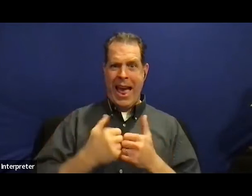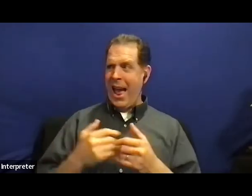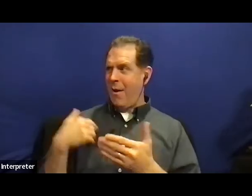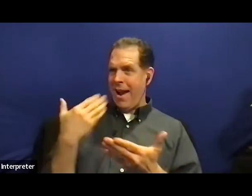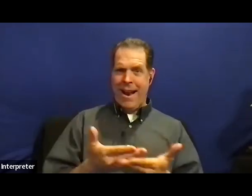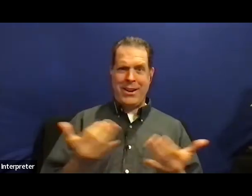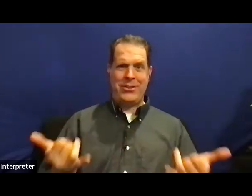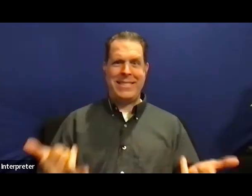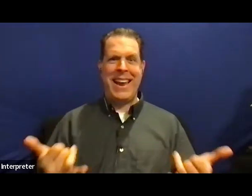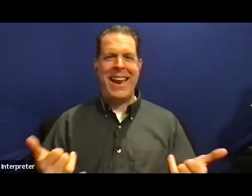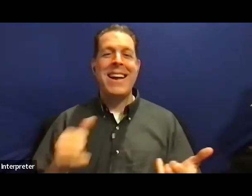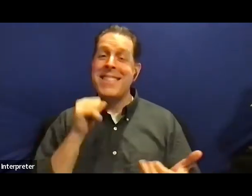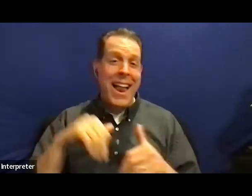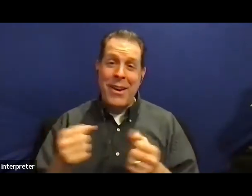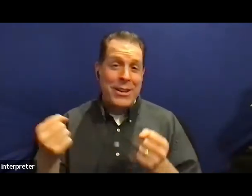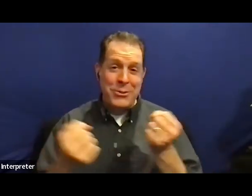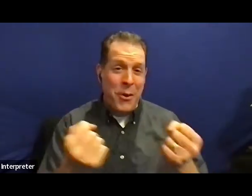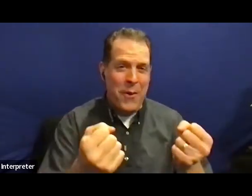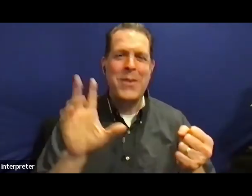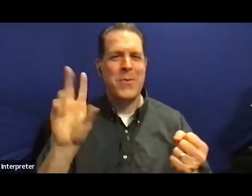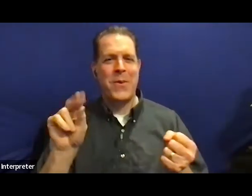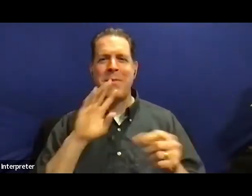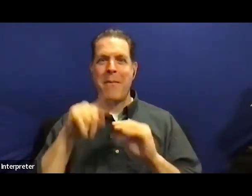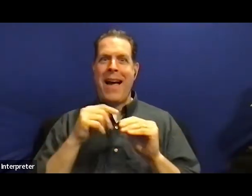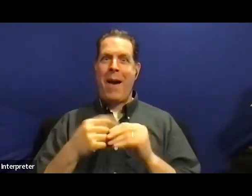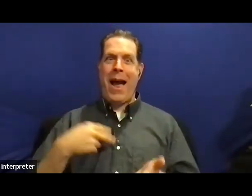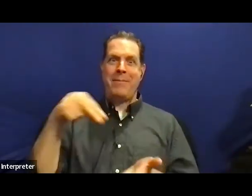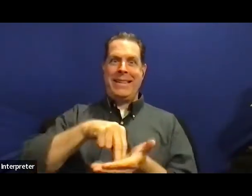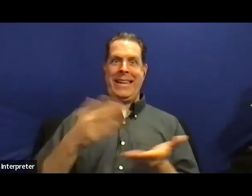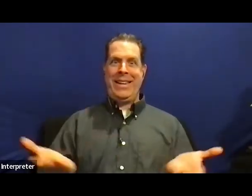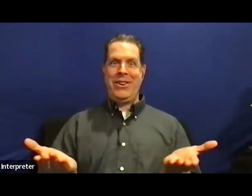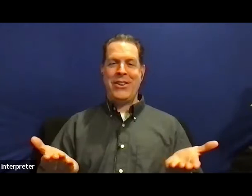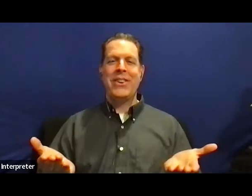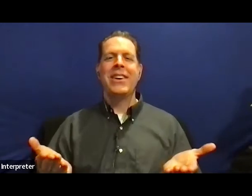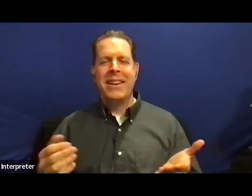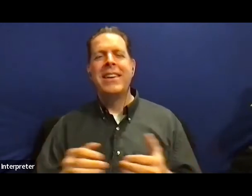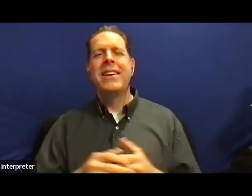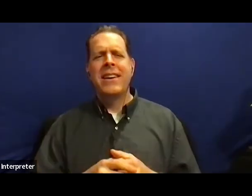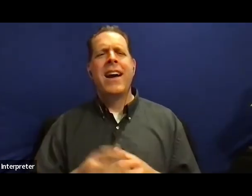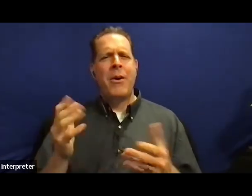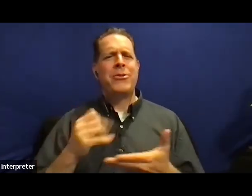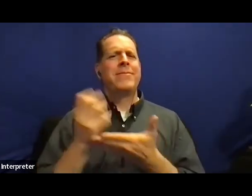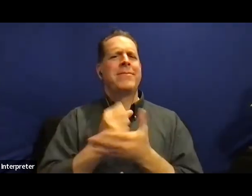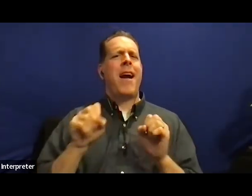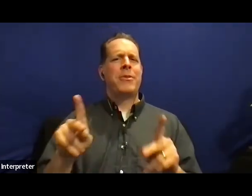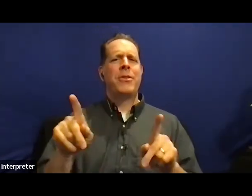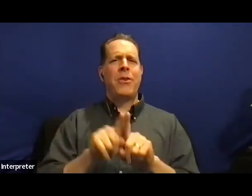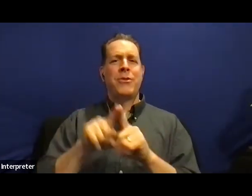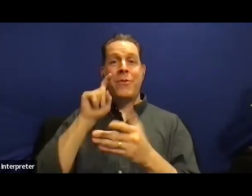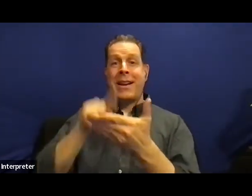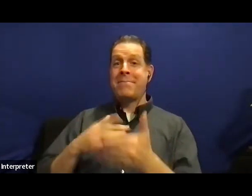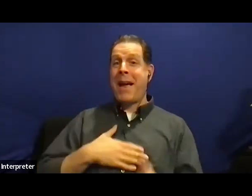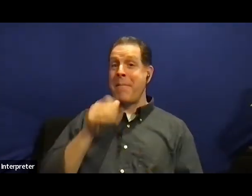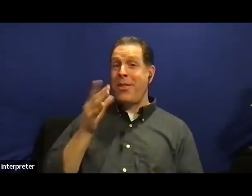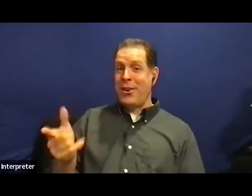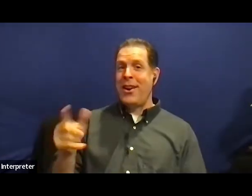evening. And I don't mean how I drove here. I mean how I'm physically standing here. And I'd like to take this opportunity to recognize my mother,